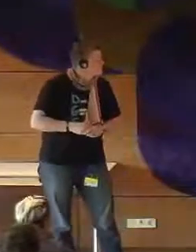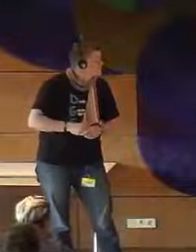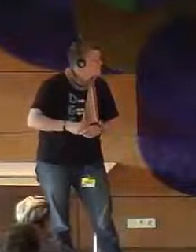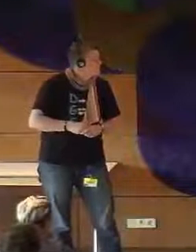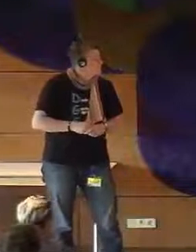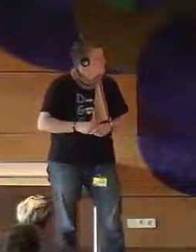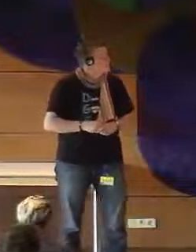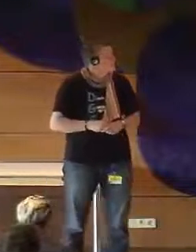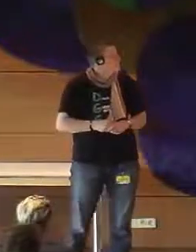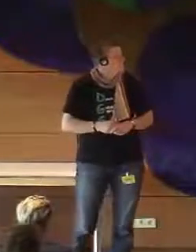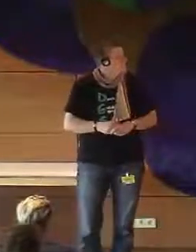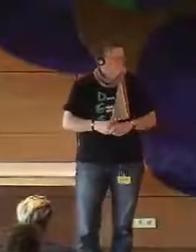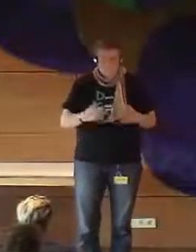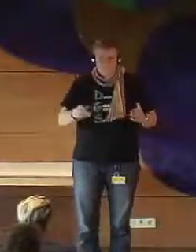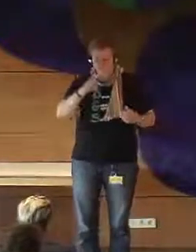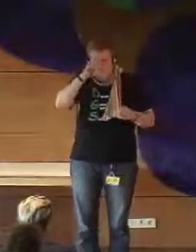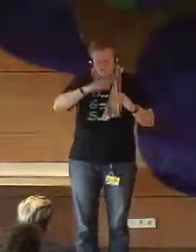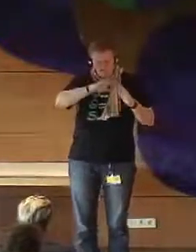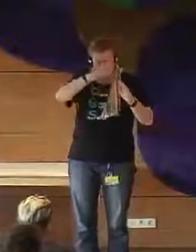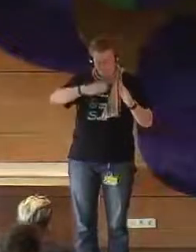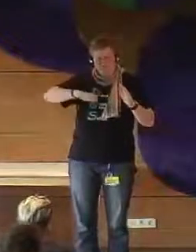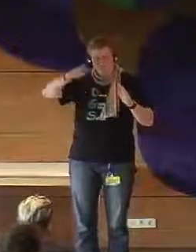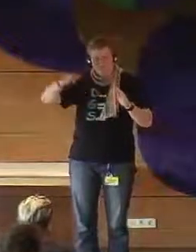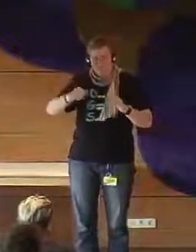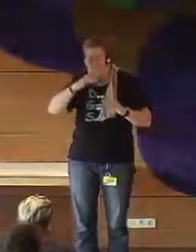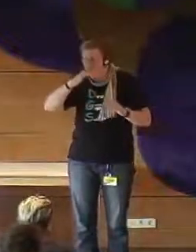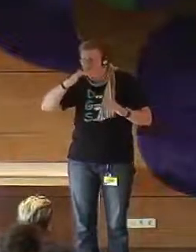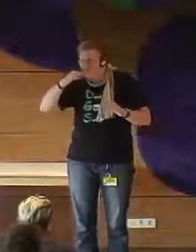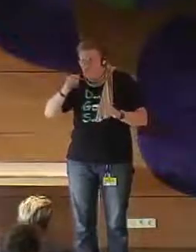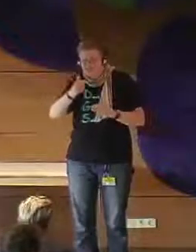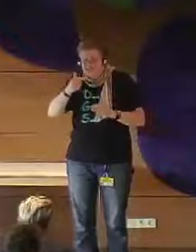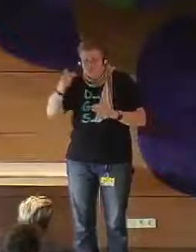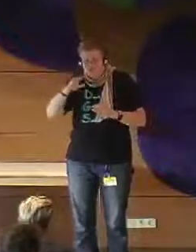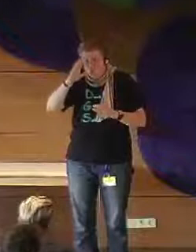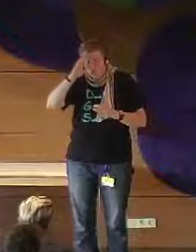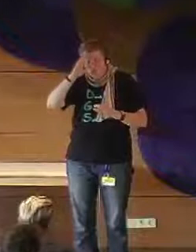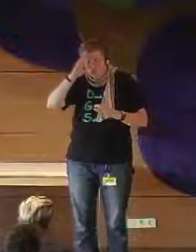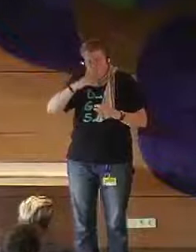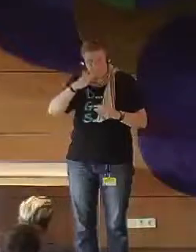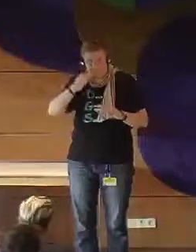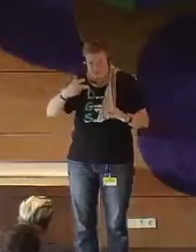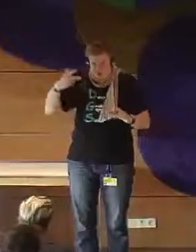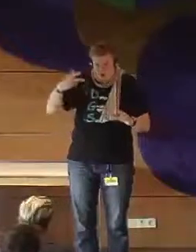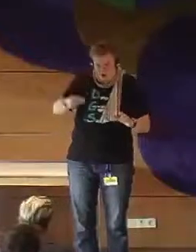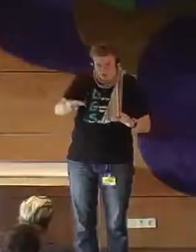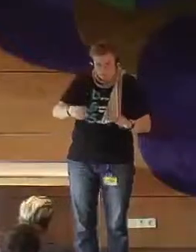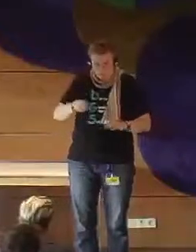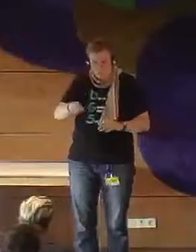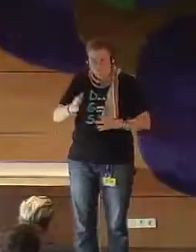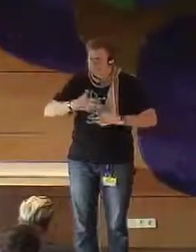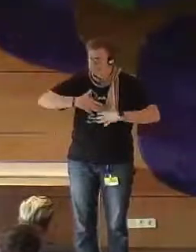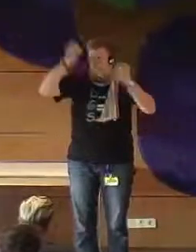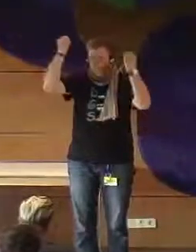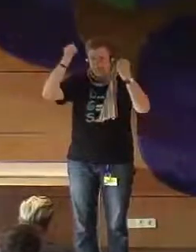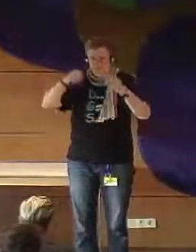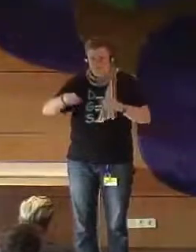lots of testosterone. They get aggressive. If I give anyone, including the ladies, in this room, a